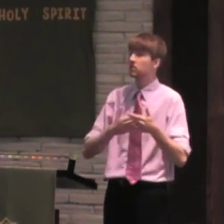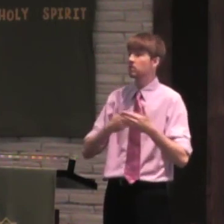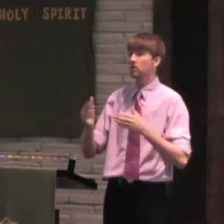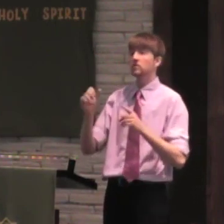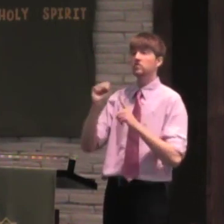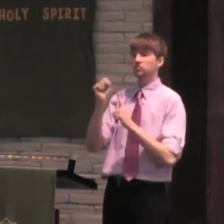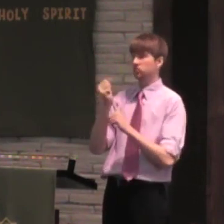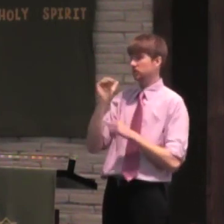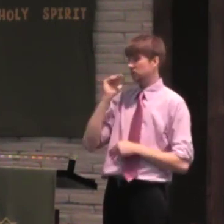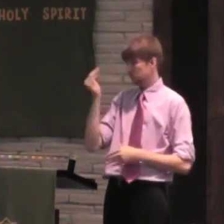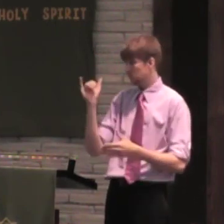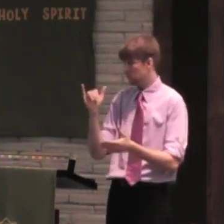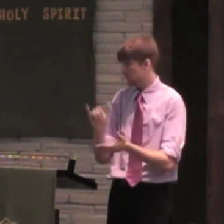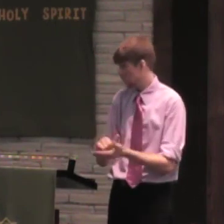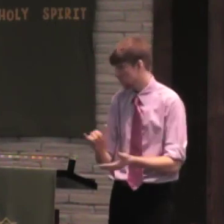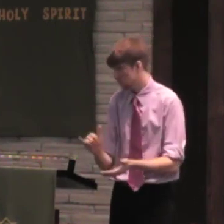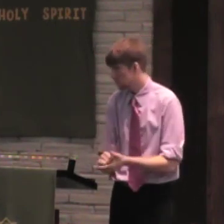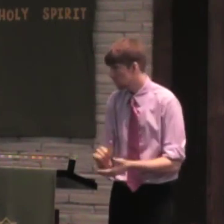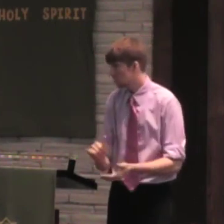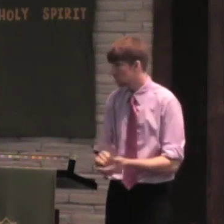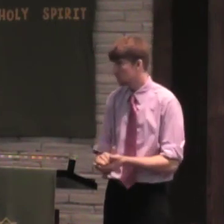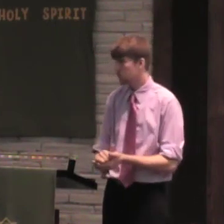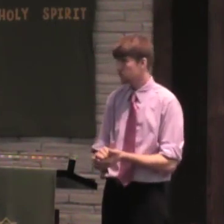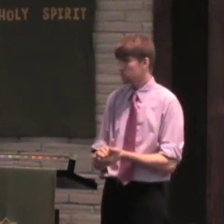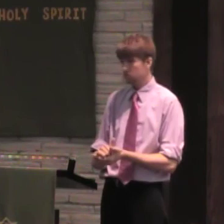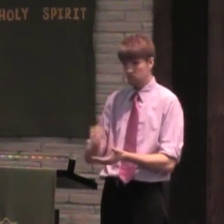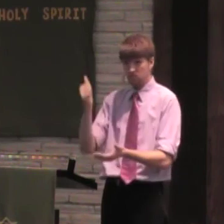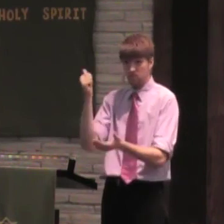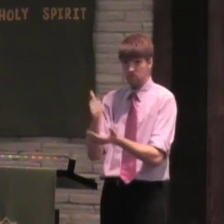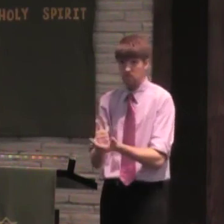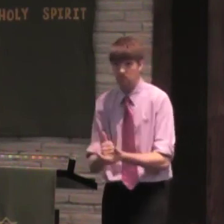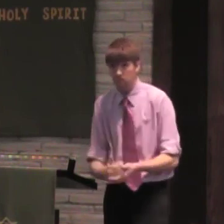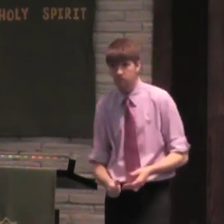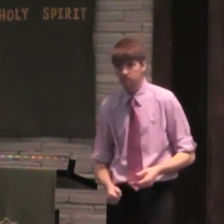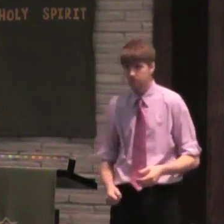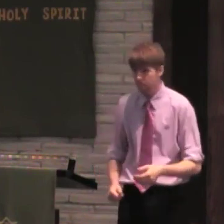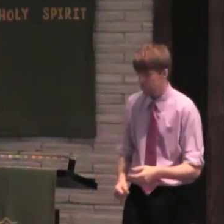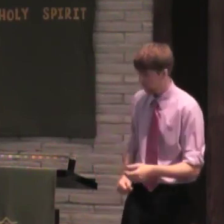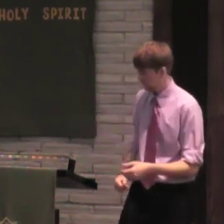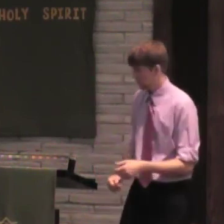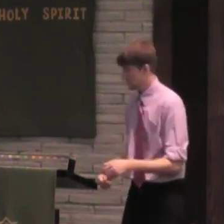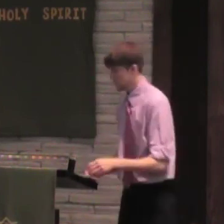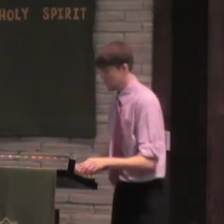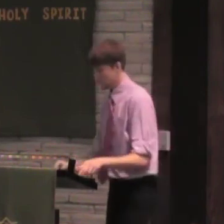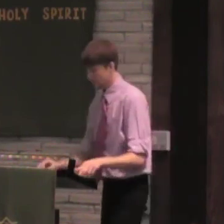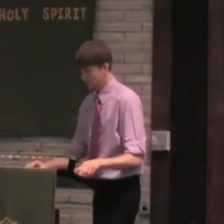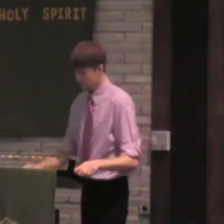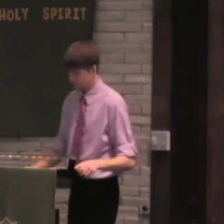us. No matter what, or no matter how difficult the situation may be.